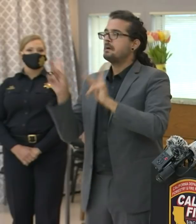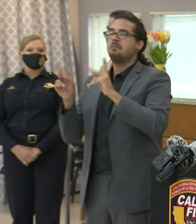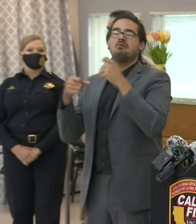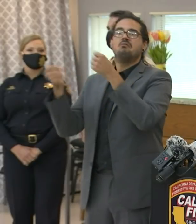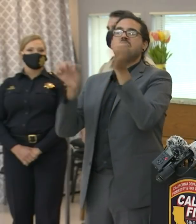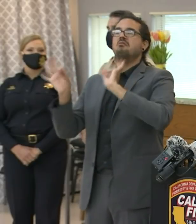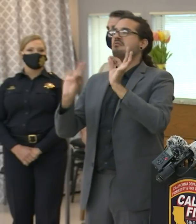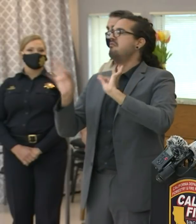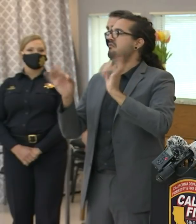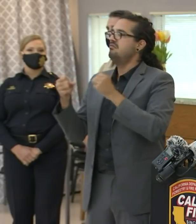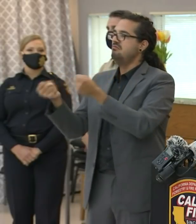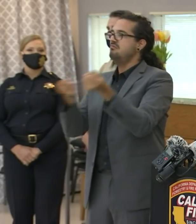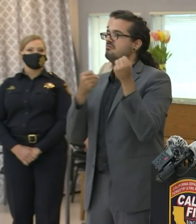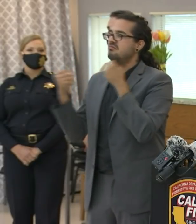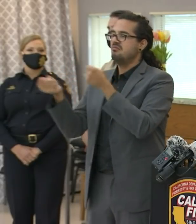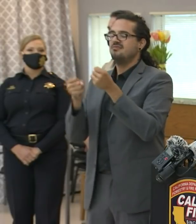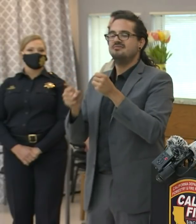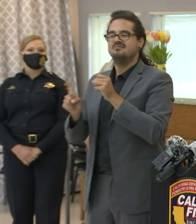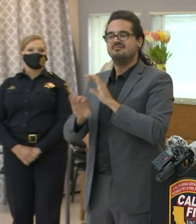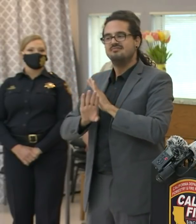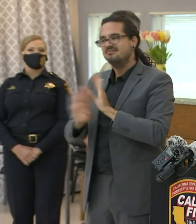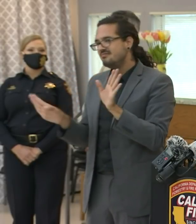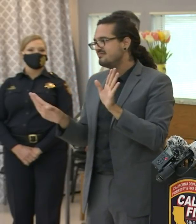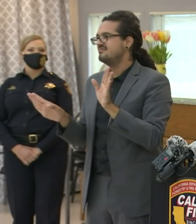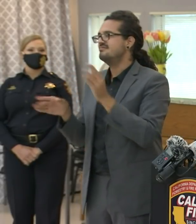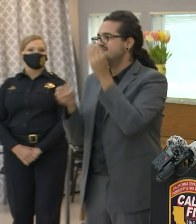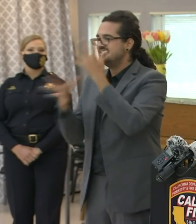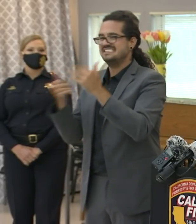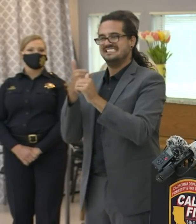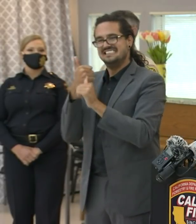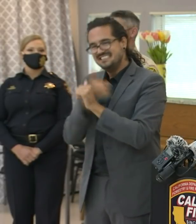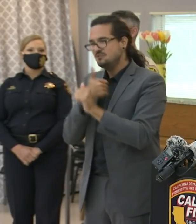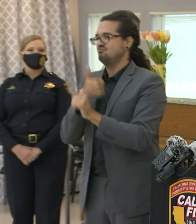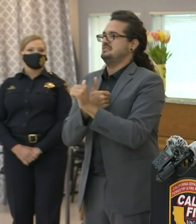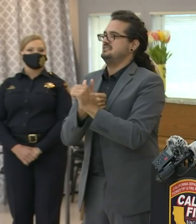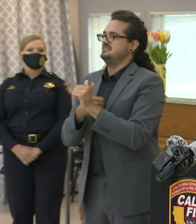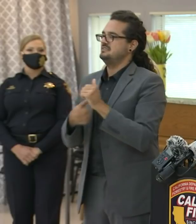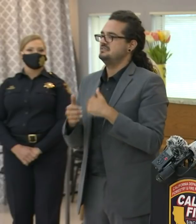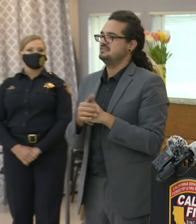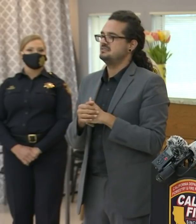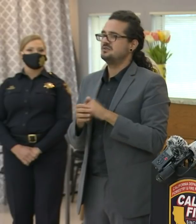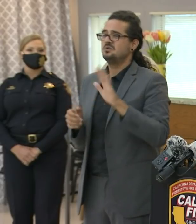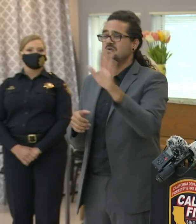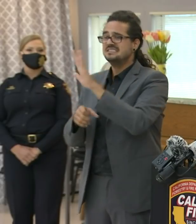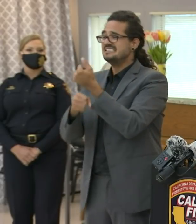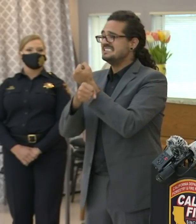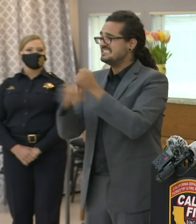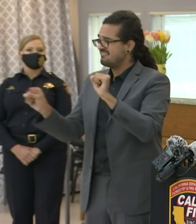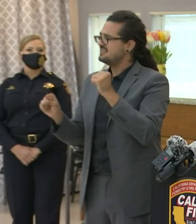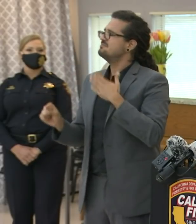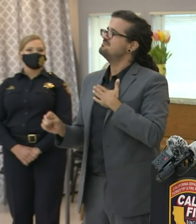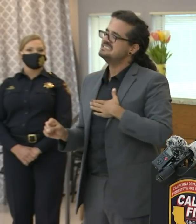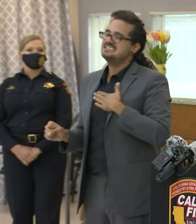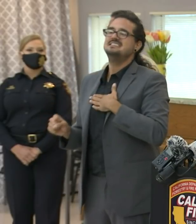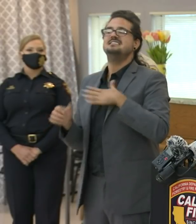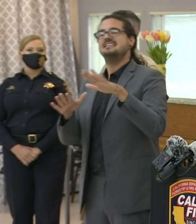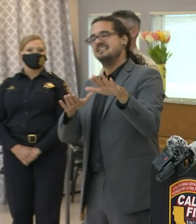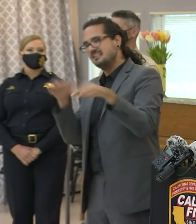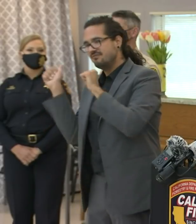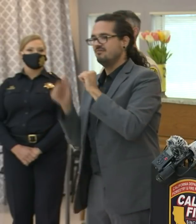motorcycles, it's a dangerous situation out there. So for your safety, please get out of that area and let us get in there and do what we need